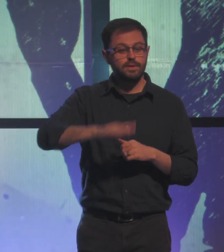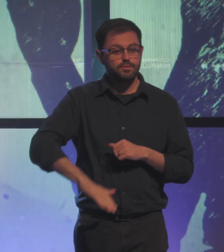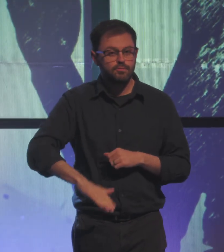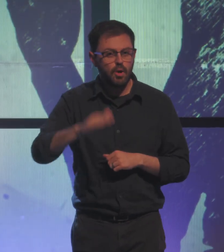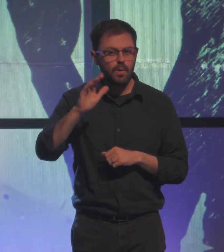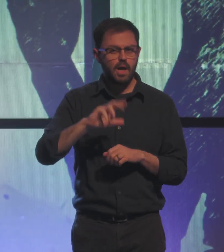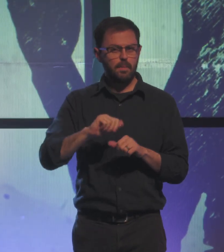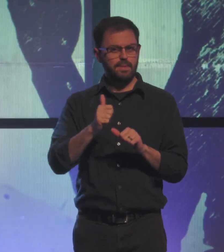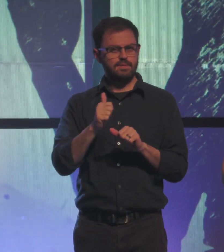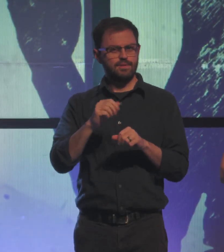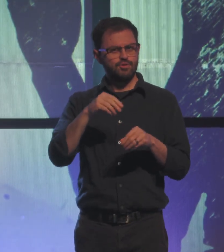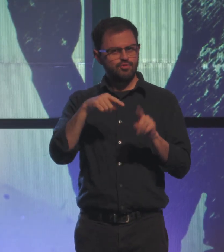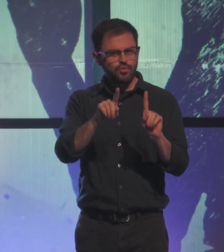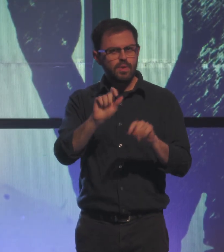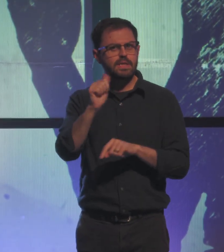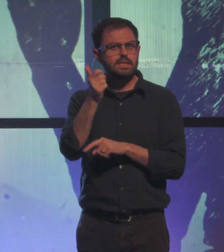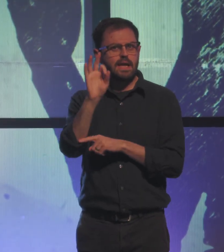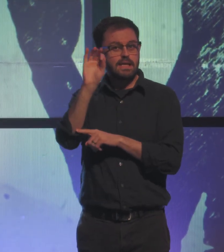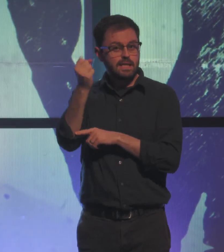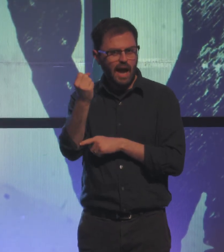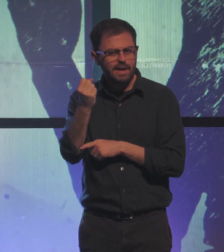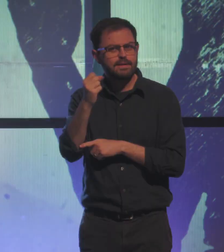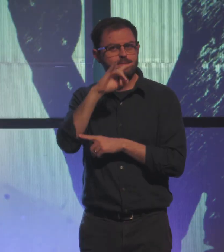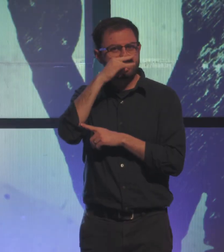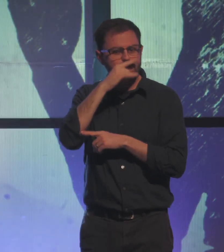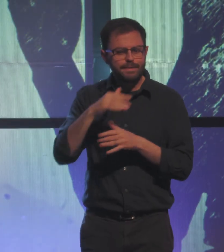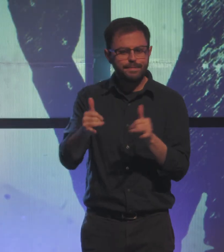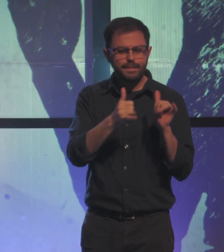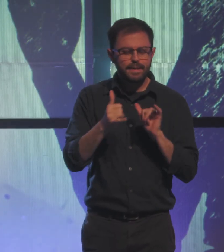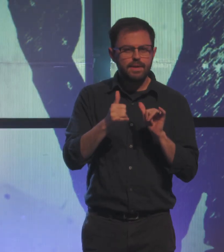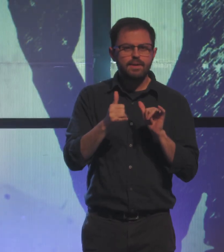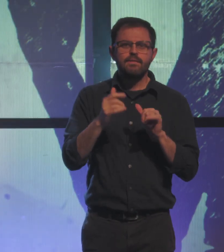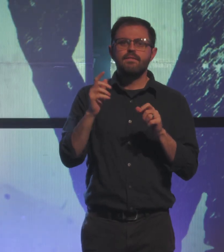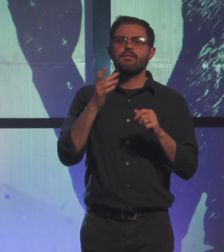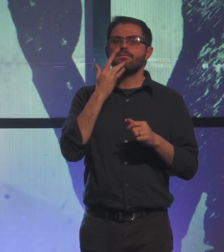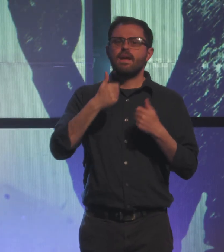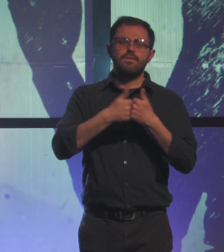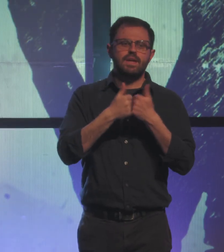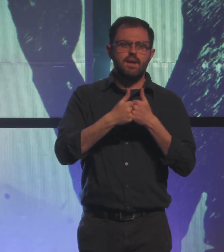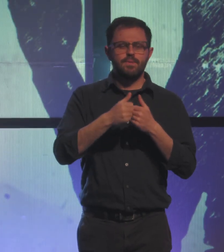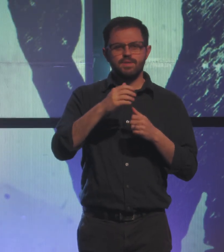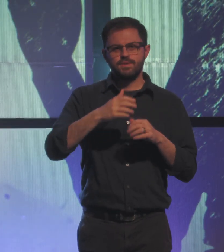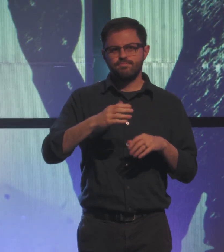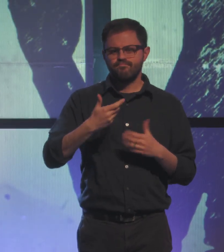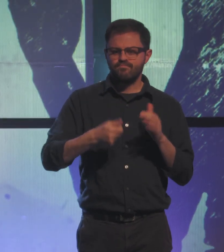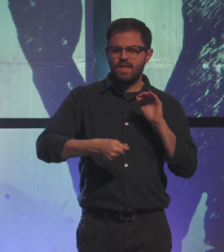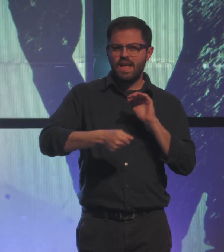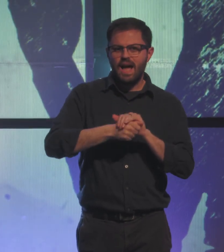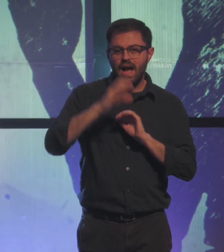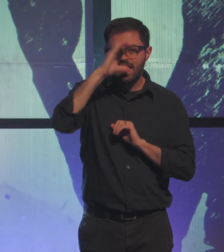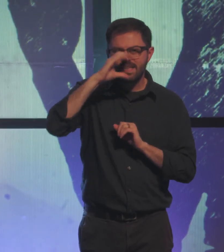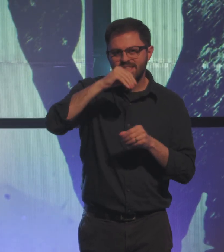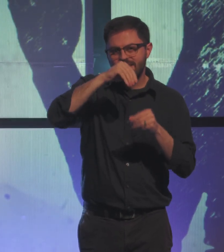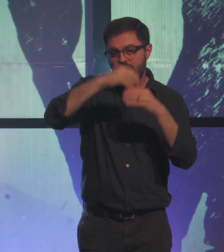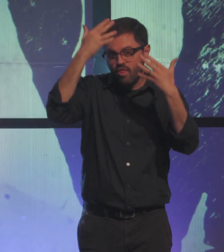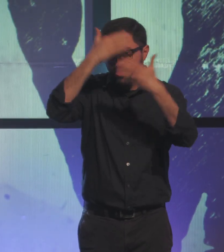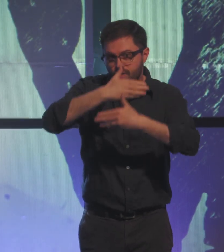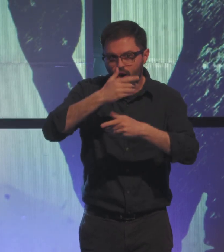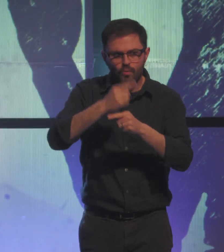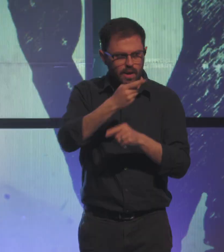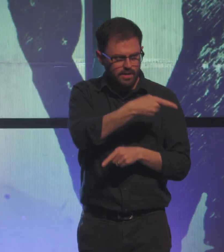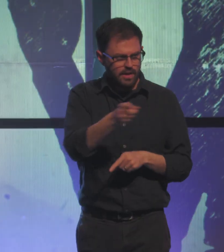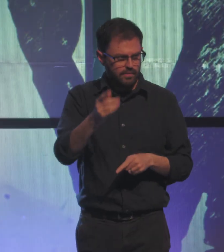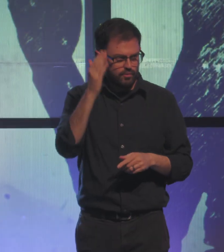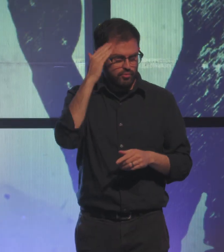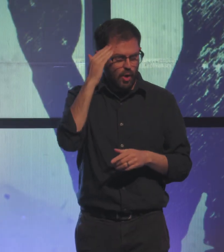thank you, was hide and go seek in the dark. Did anyone else play that as a kid? Yes, hide and go